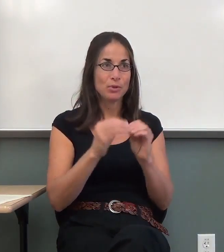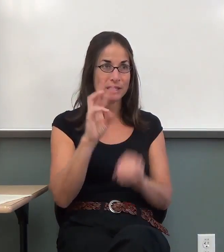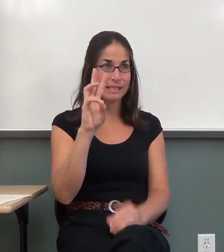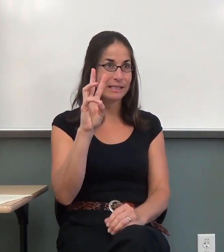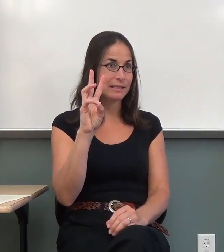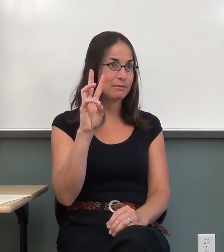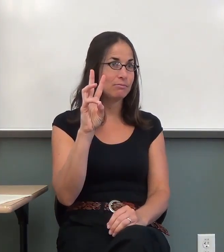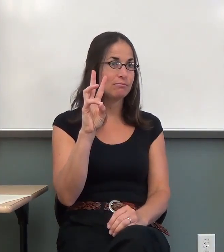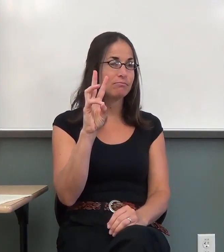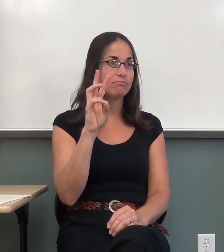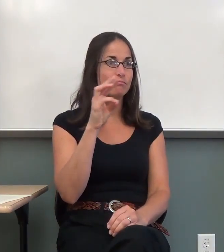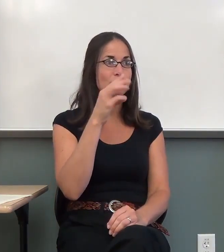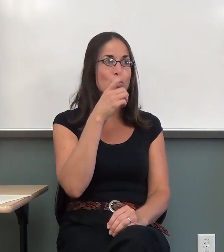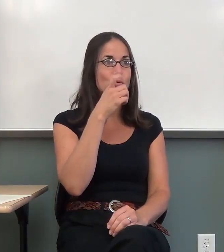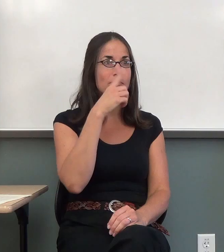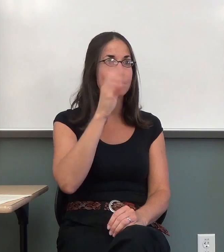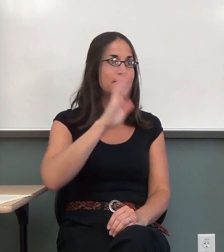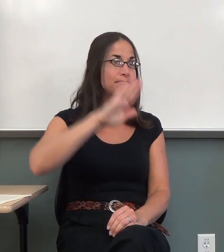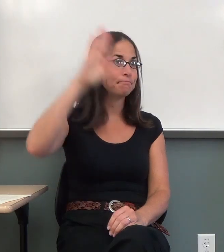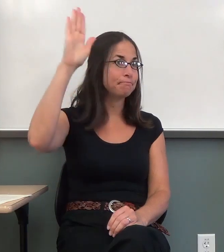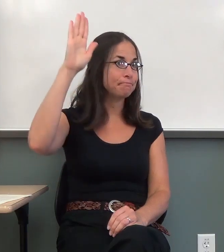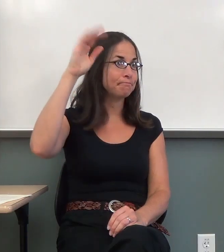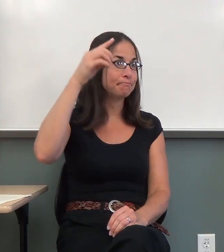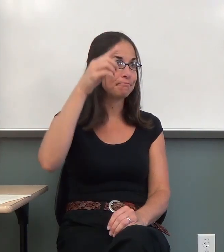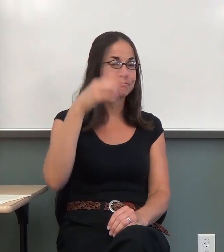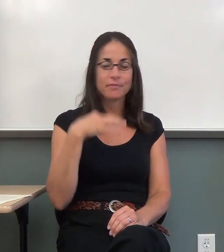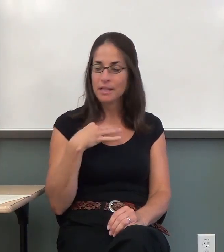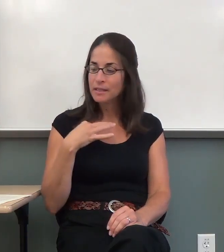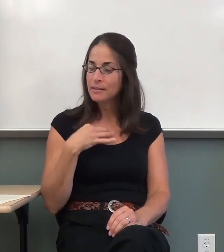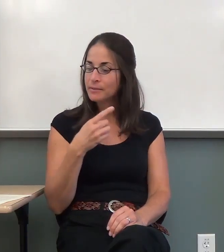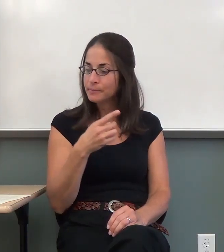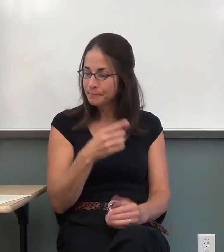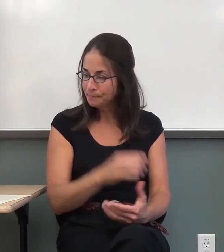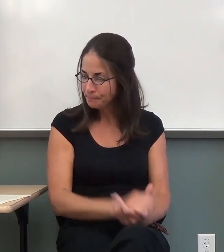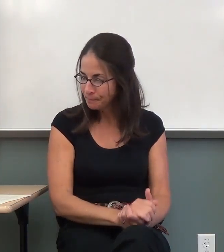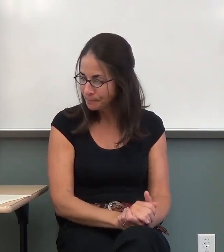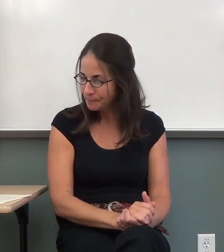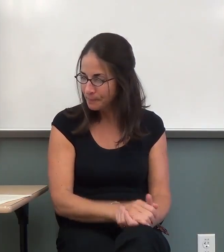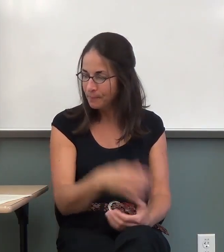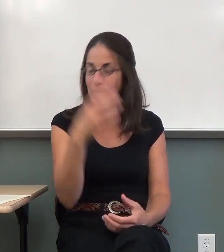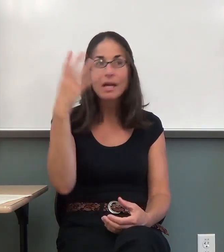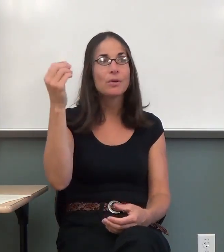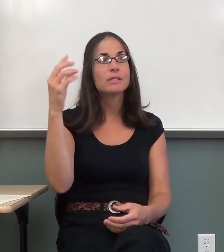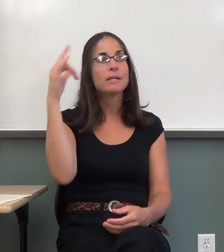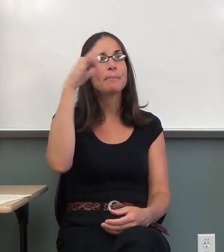Somebody. Somebody. Thank you, sir. Johnny, go. Outside the plane's cabin, the stars shone.